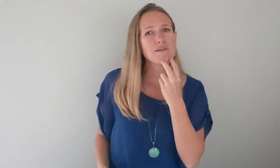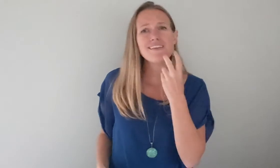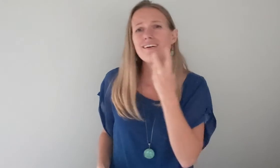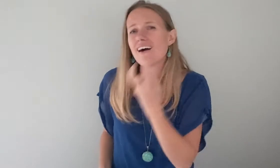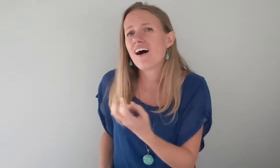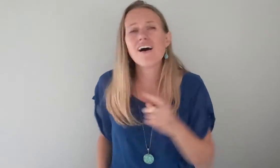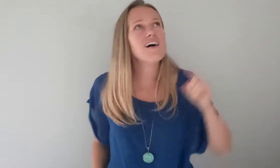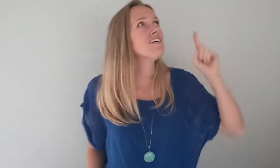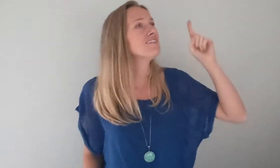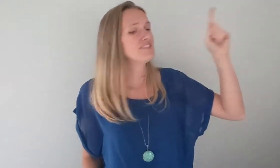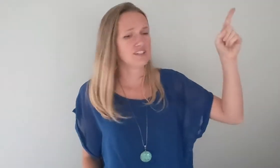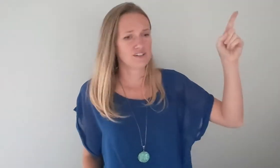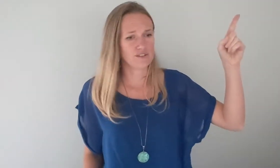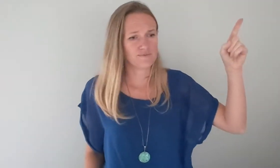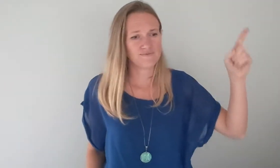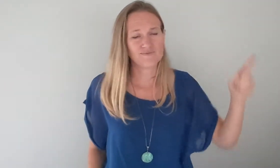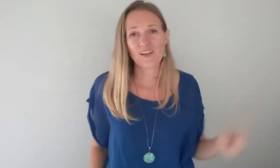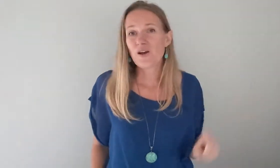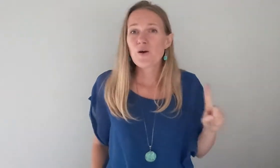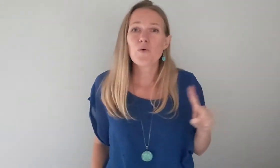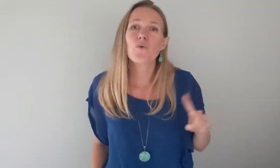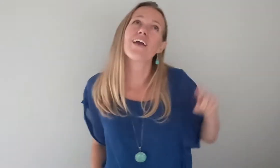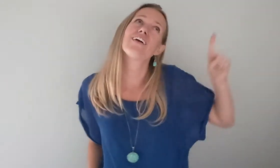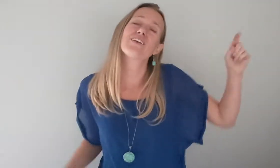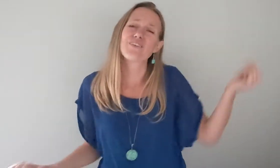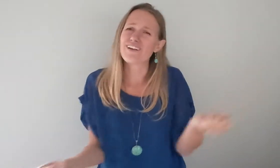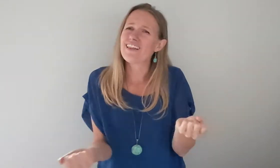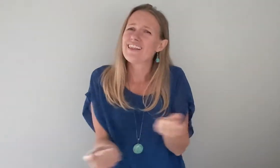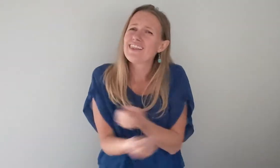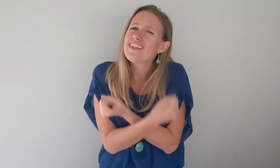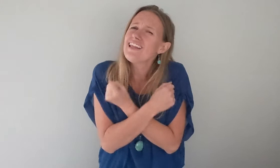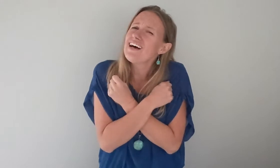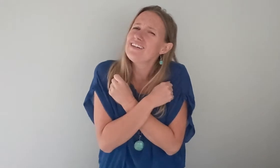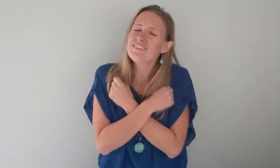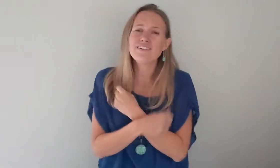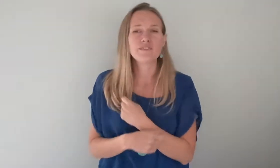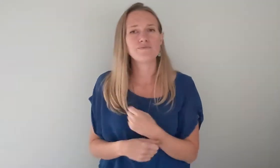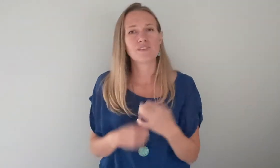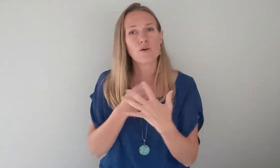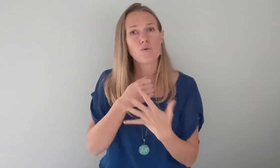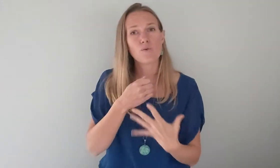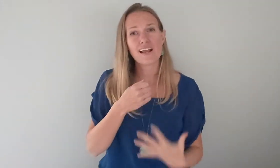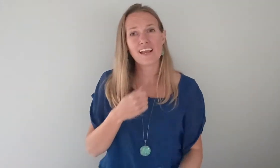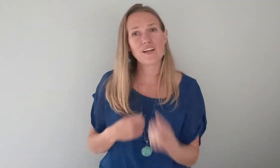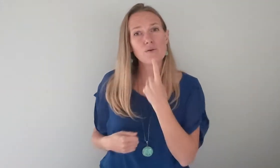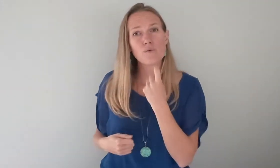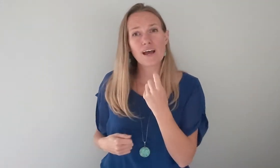in awe of you. Where your love ran